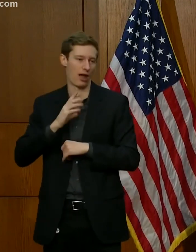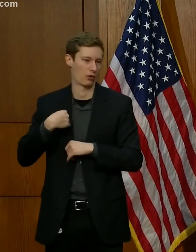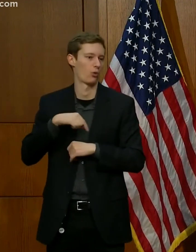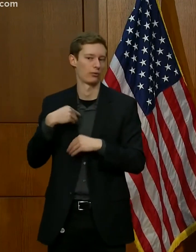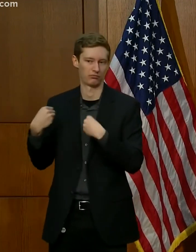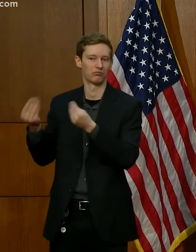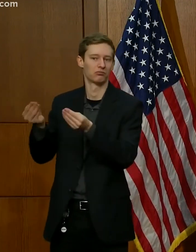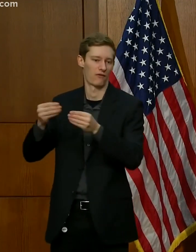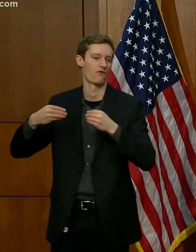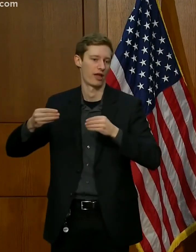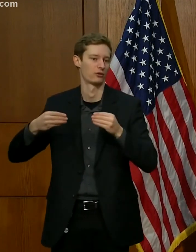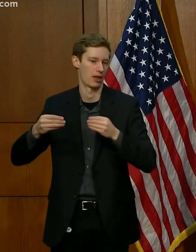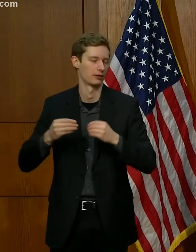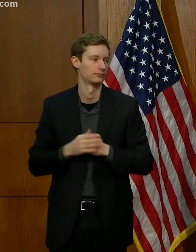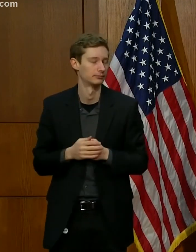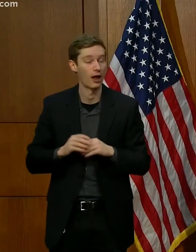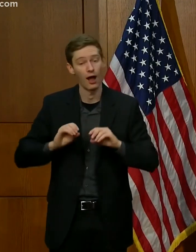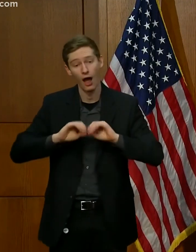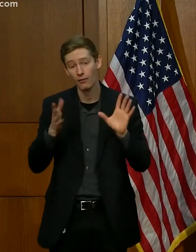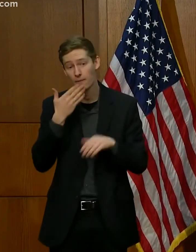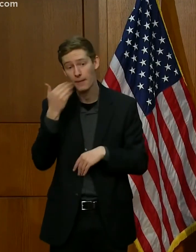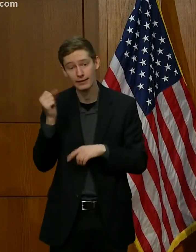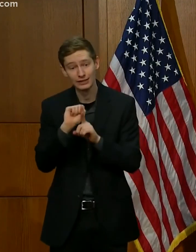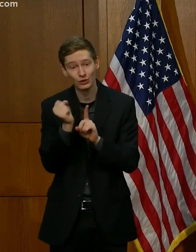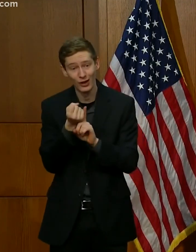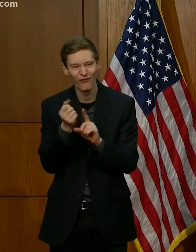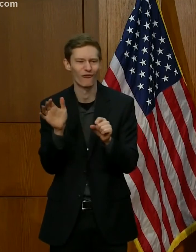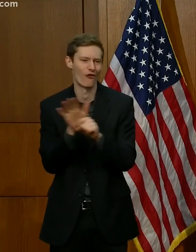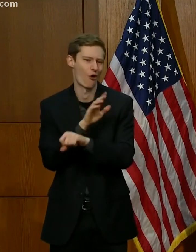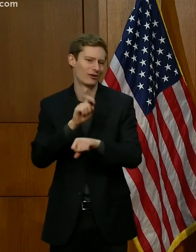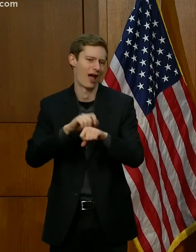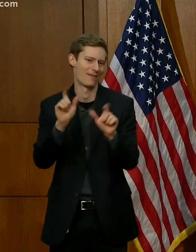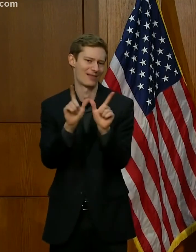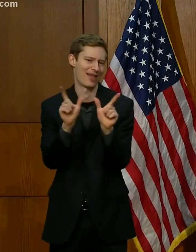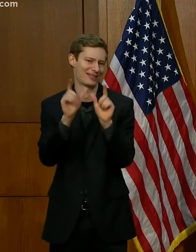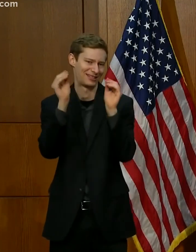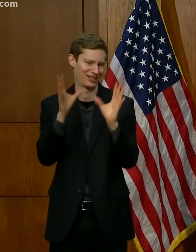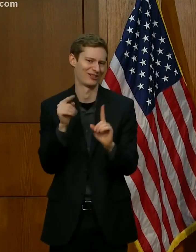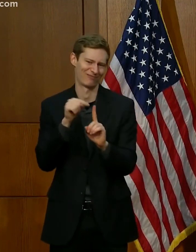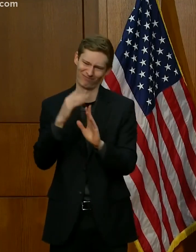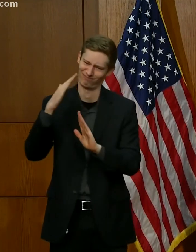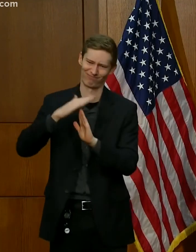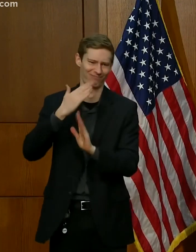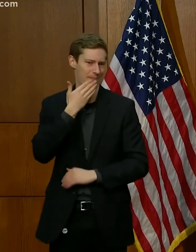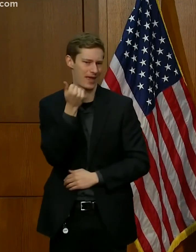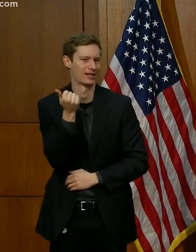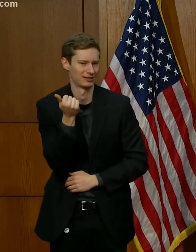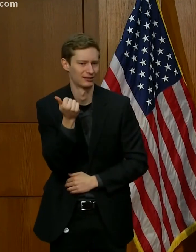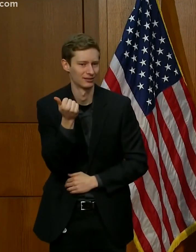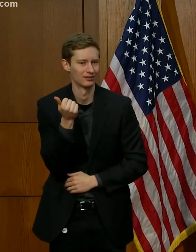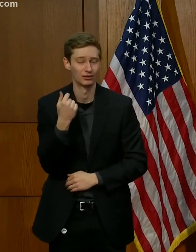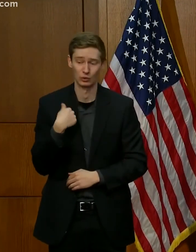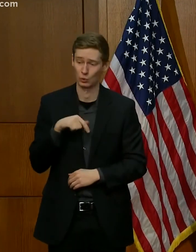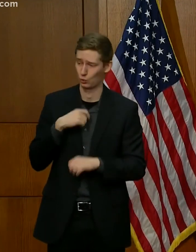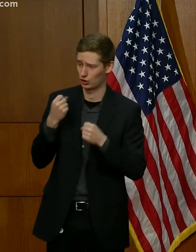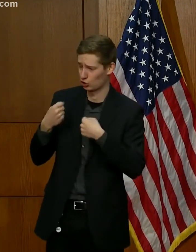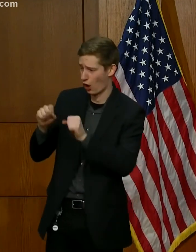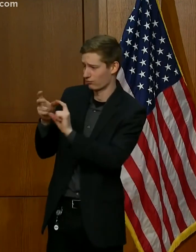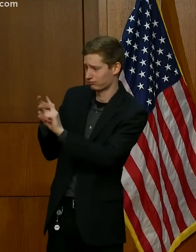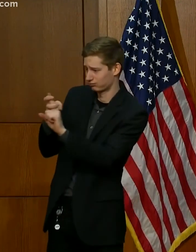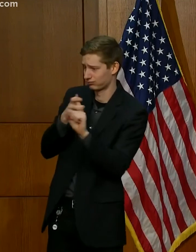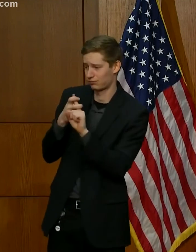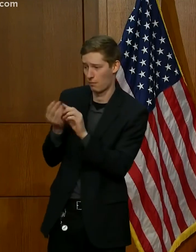possible. Obviously, the best situation for students is a full-time licensed teacher in the classroom, and as much as we can support recruitment efforts, we'll